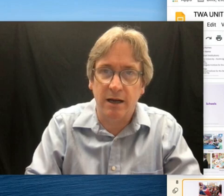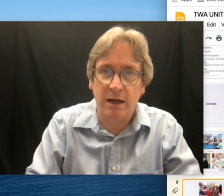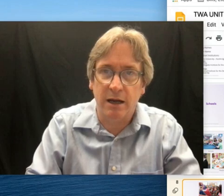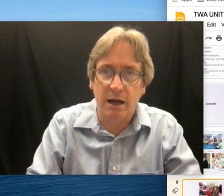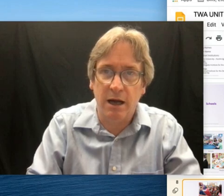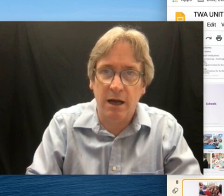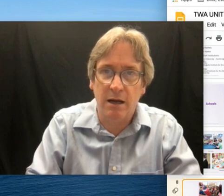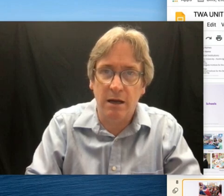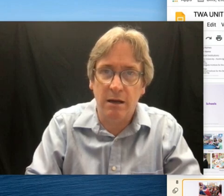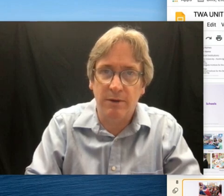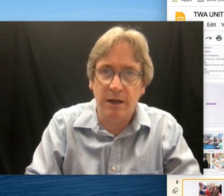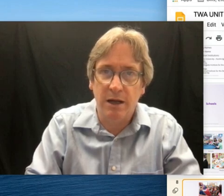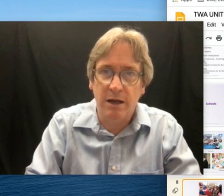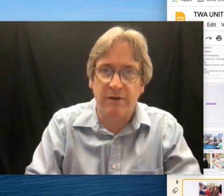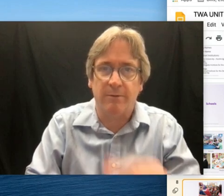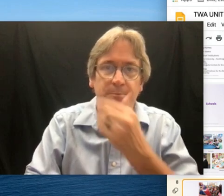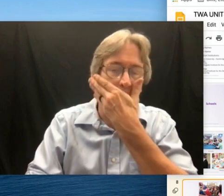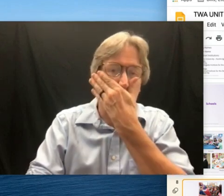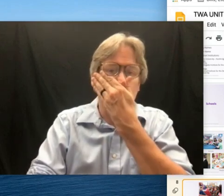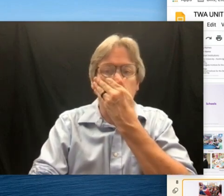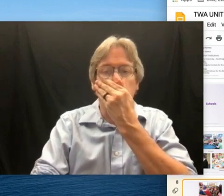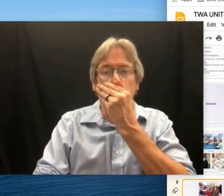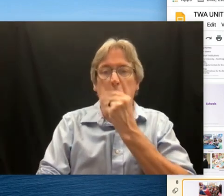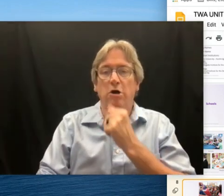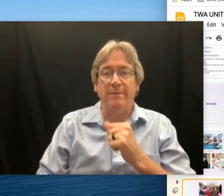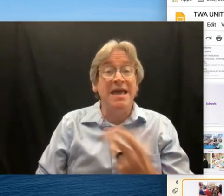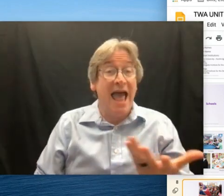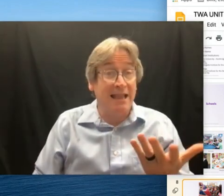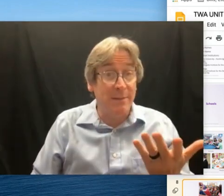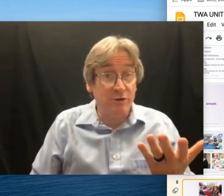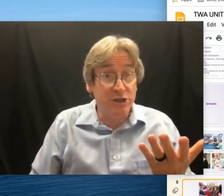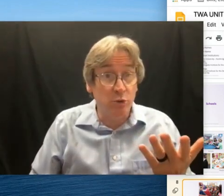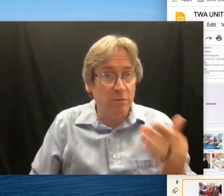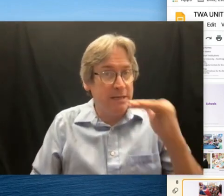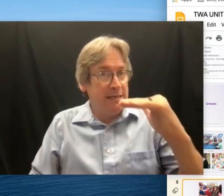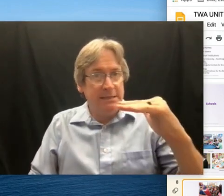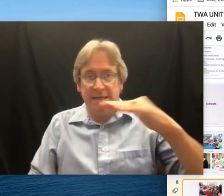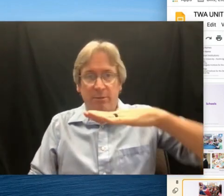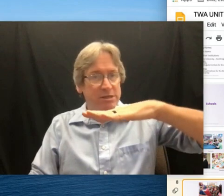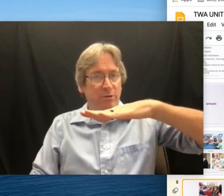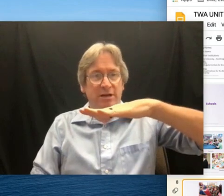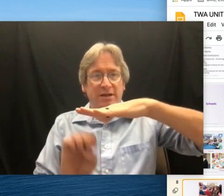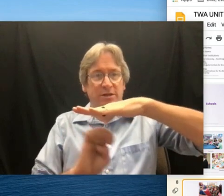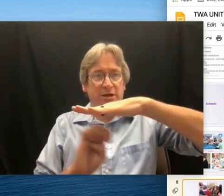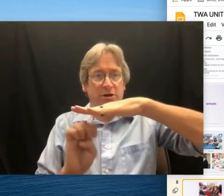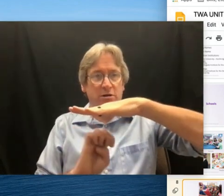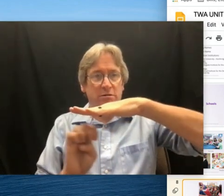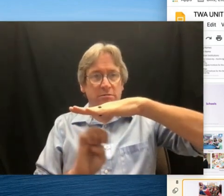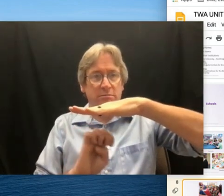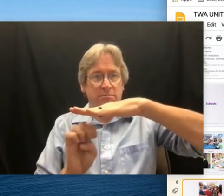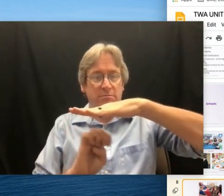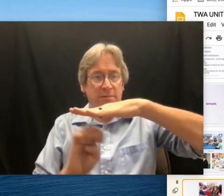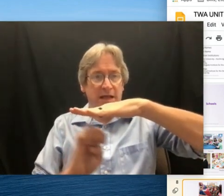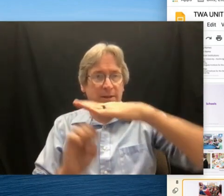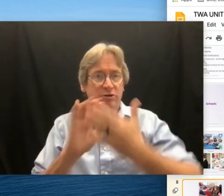that up there. Okay, elementary school, similar idea with